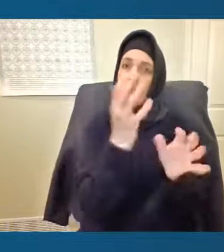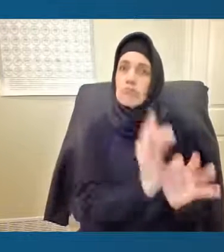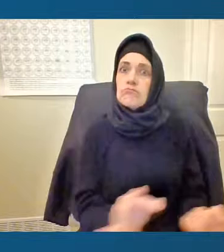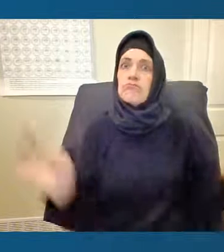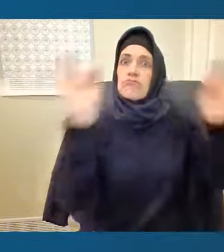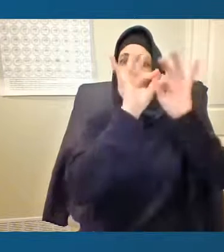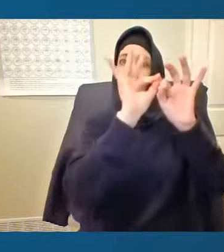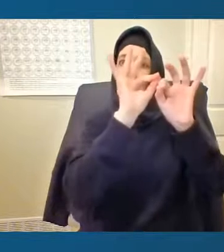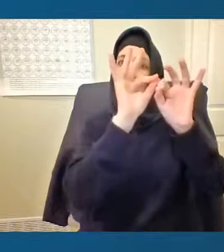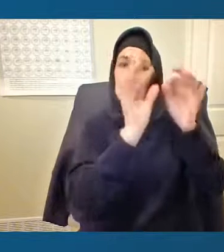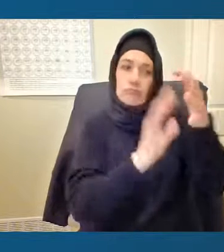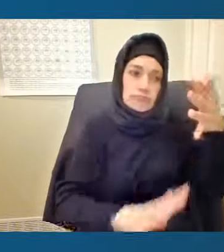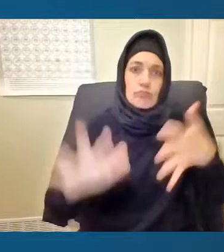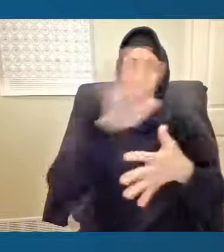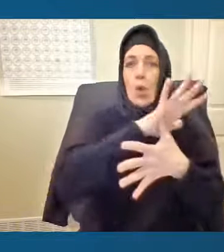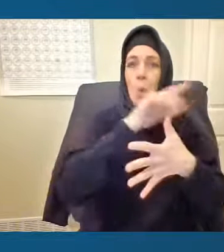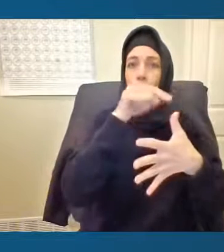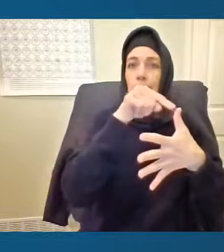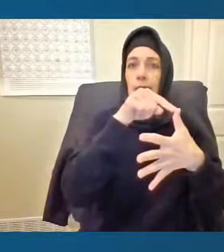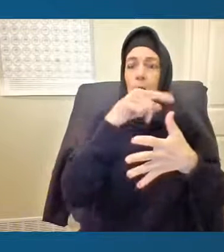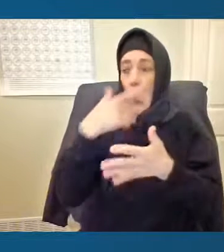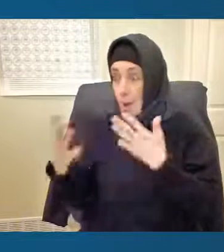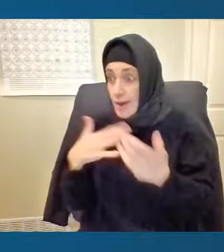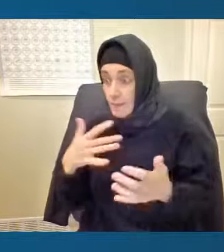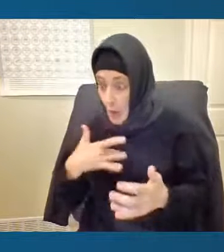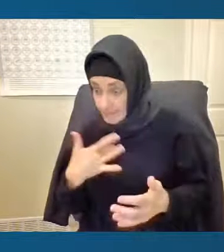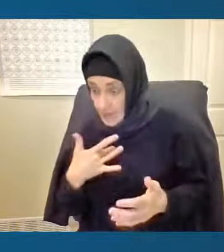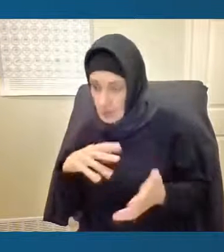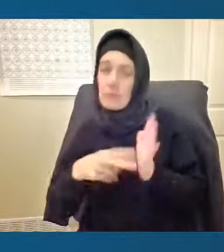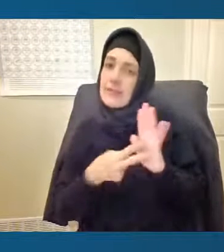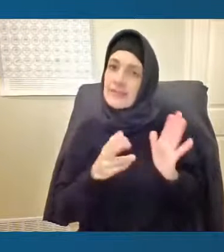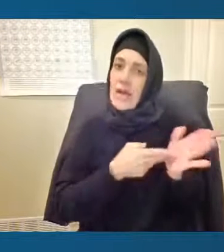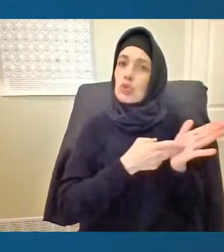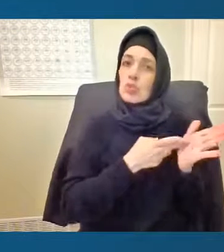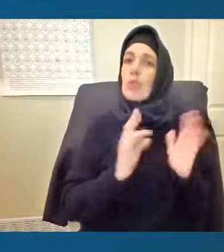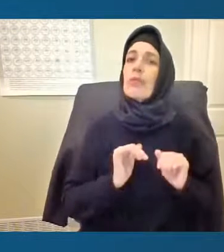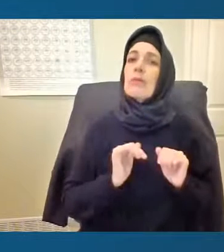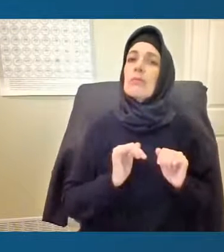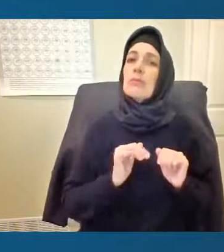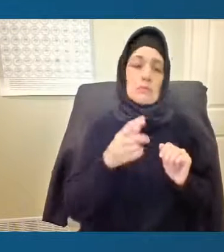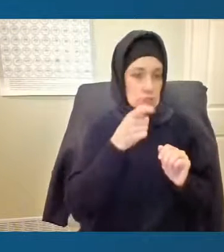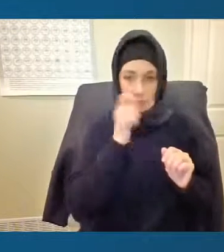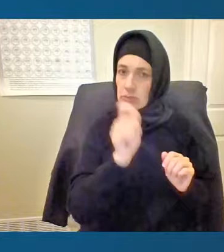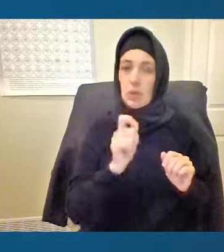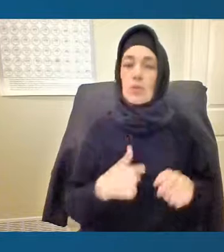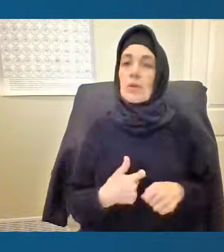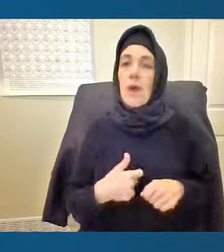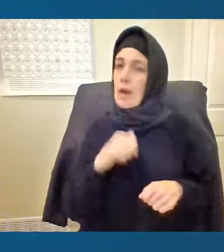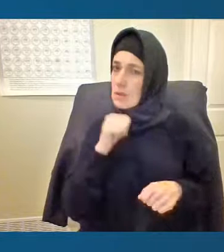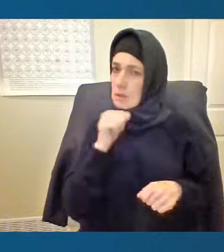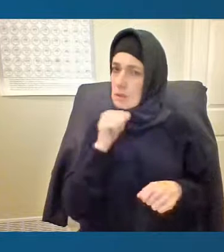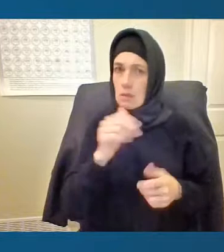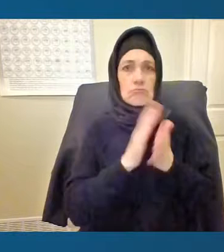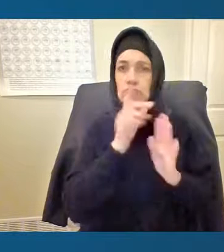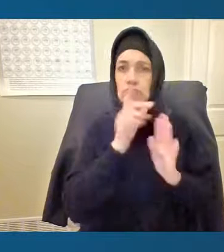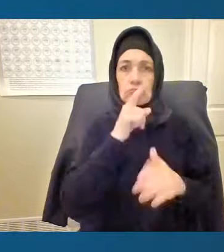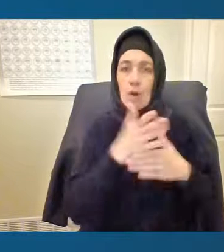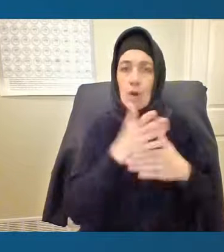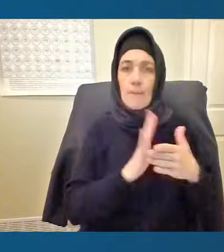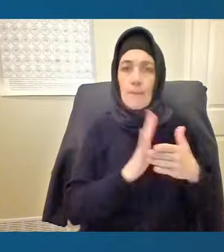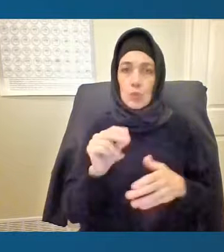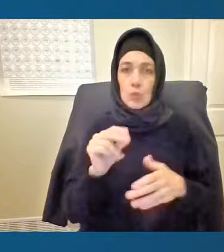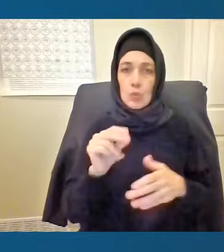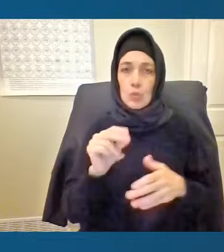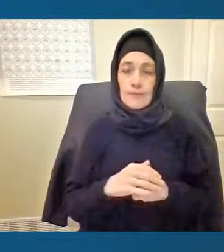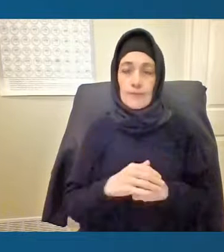that's true. And there is no other truth. So I won't humble myself. There was an interesting scenario that happened with